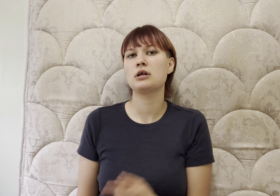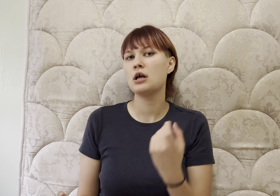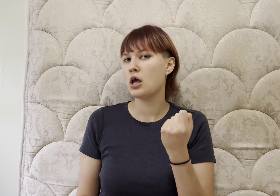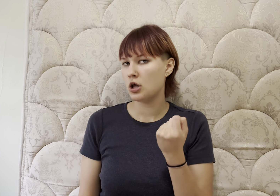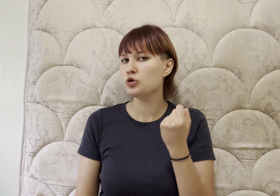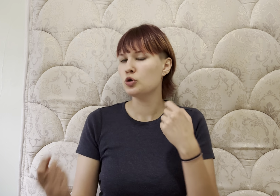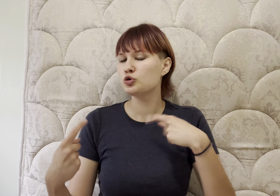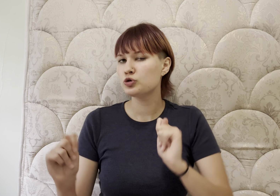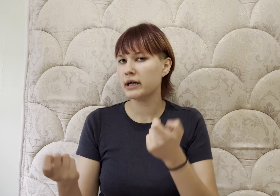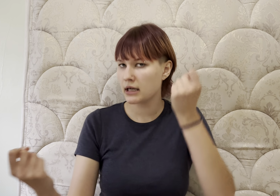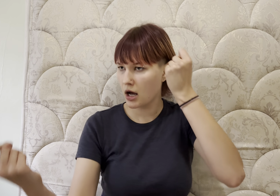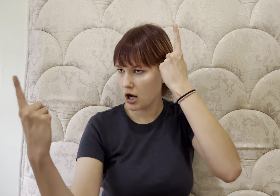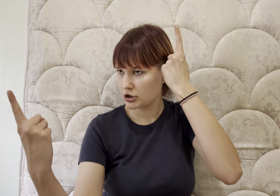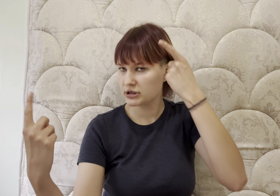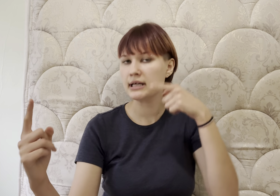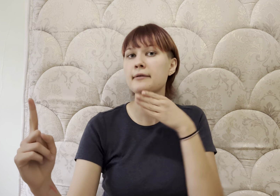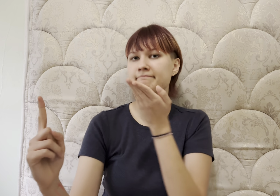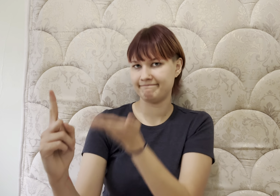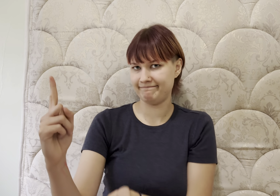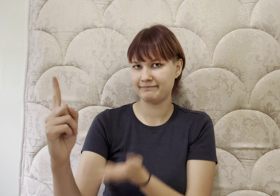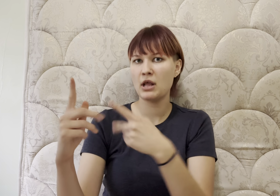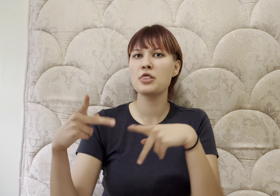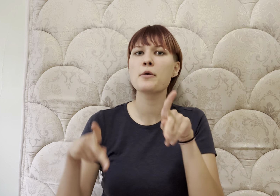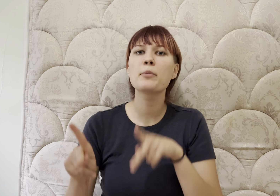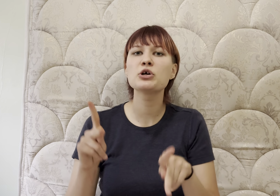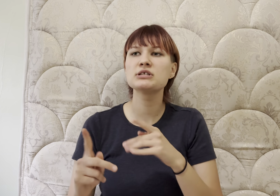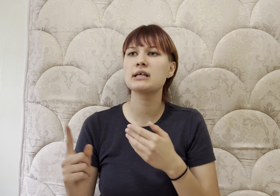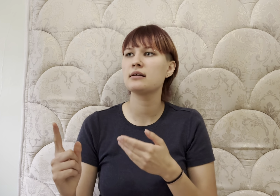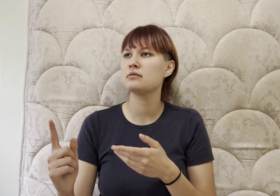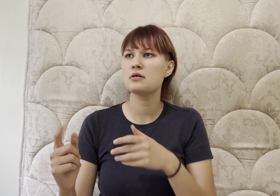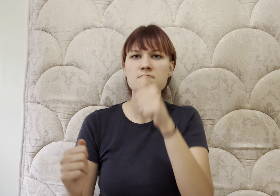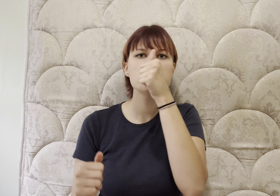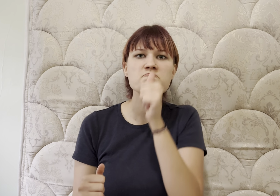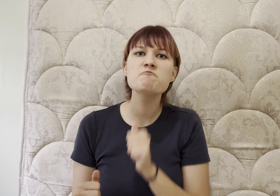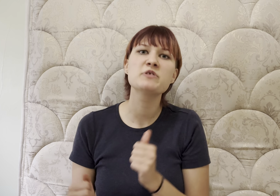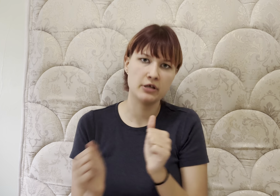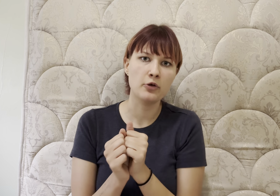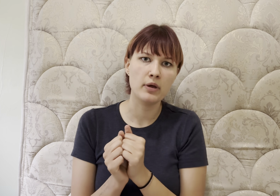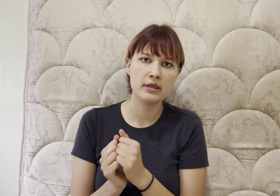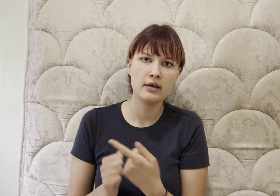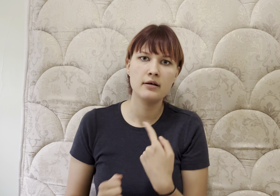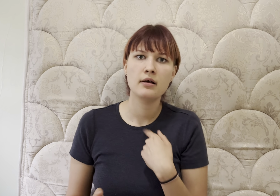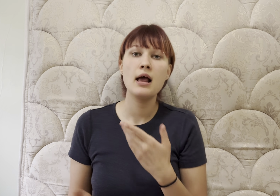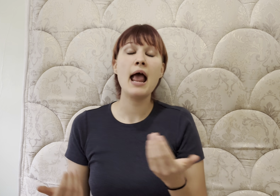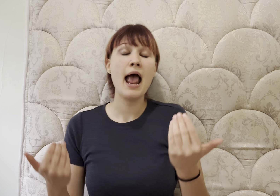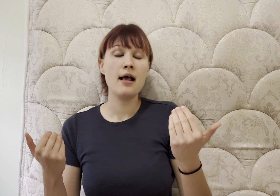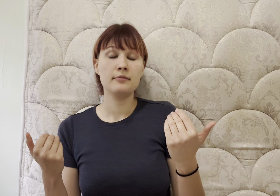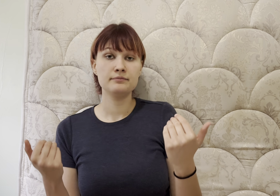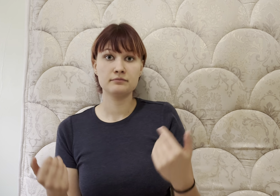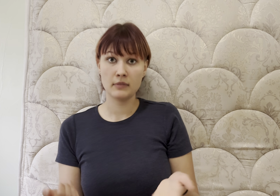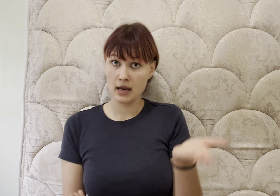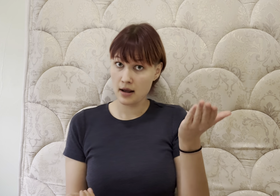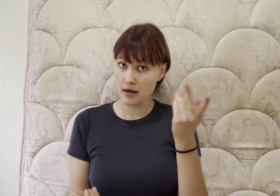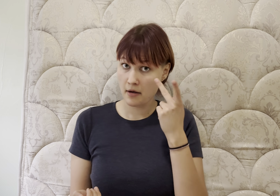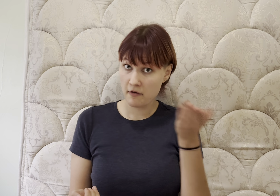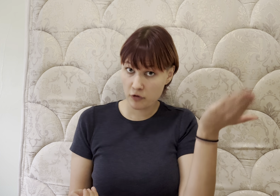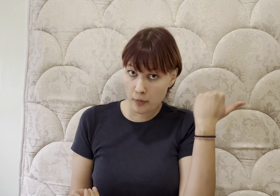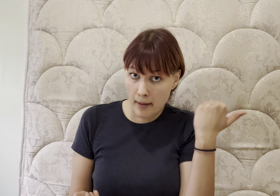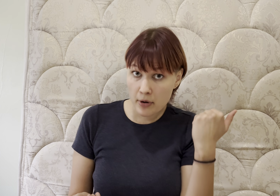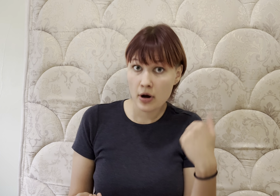what the person is dealing with. If you remember B.F. Skinner and John Watson, then you remember behaviorism. Behavioral